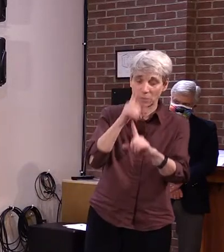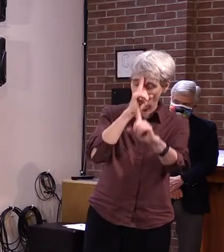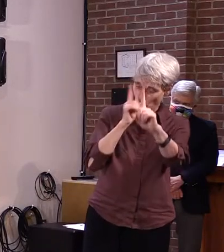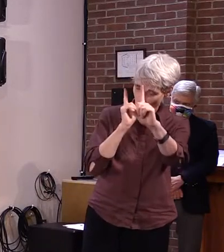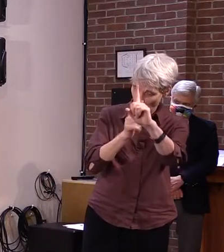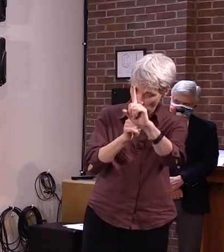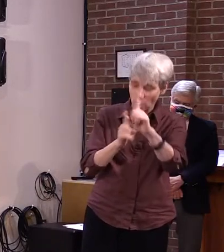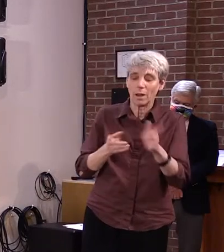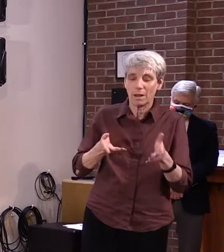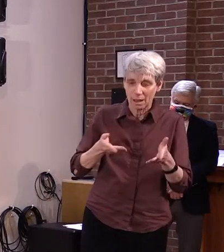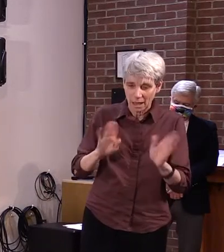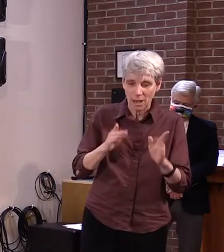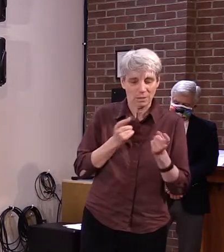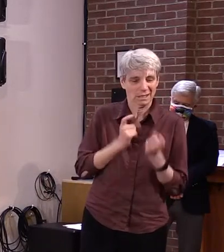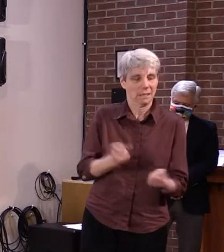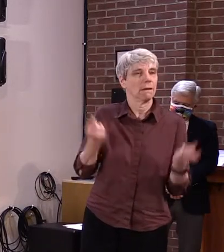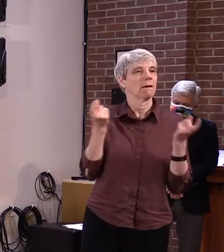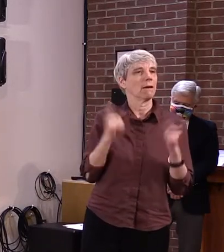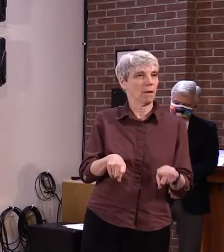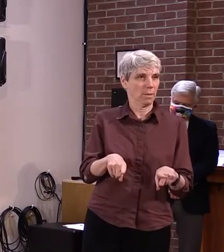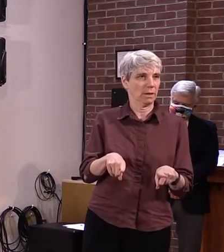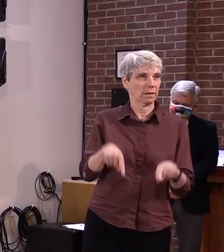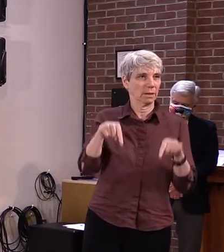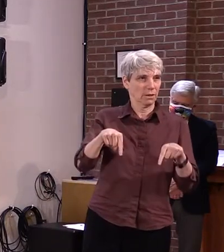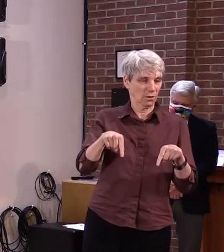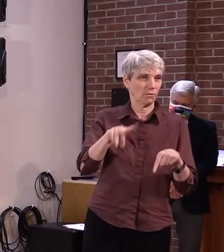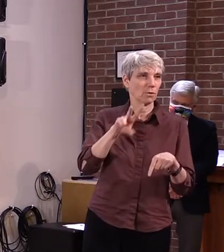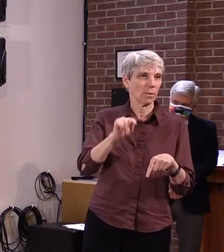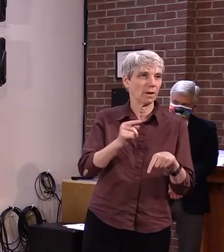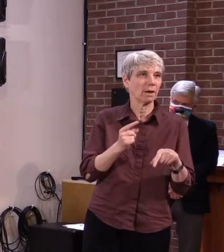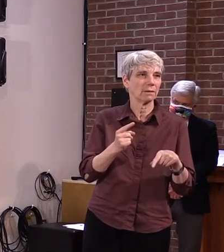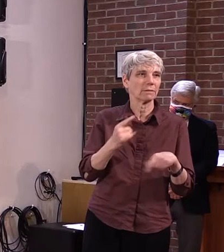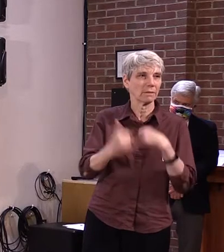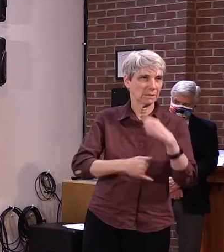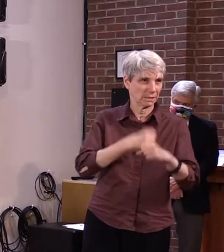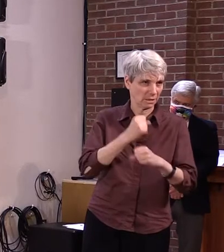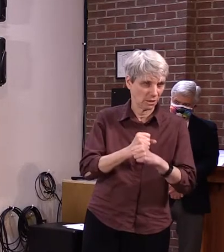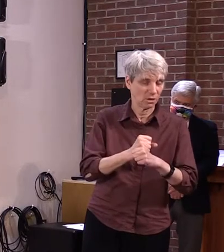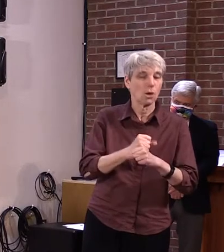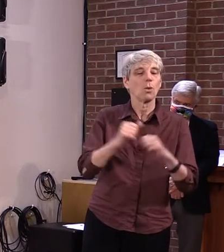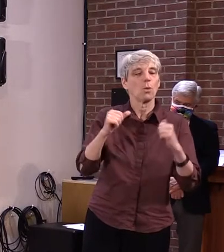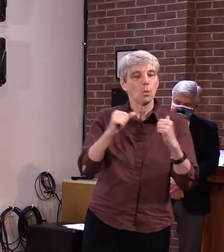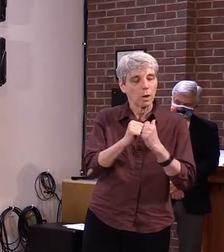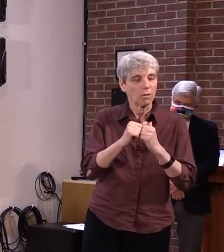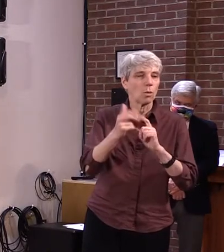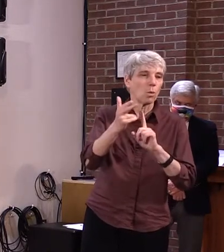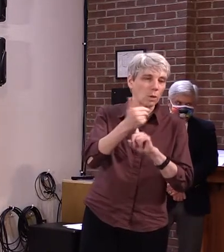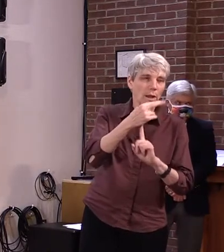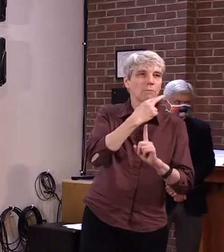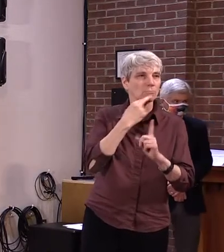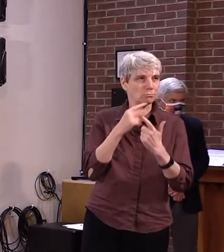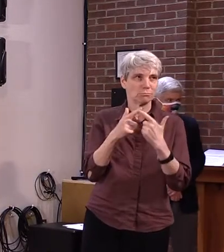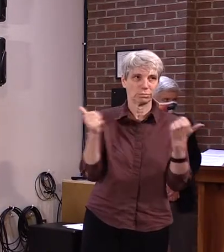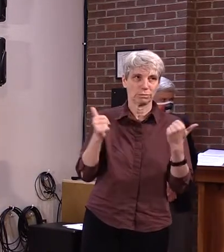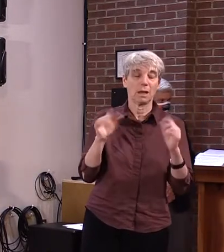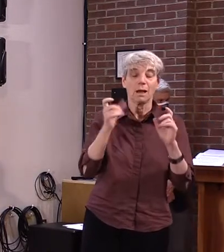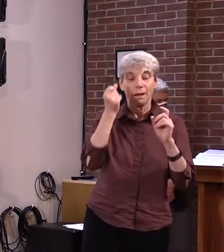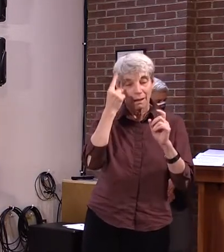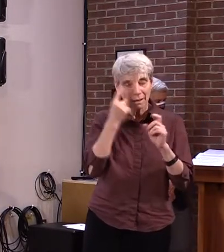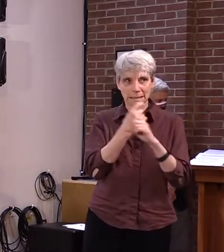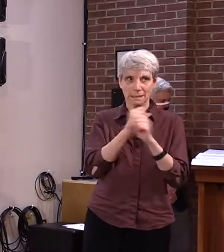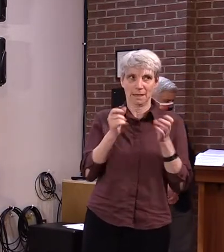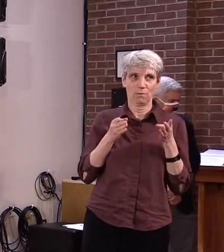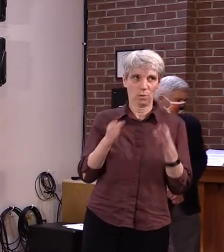for ski season to continue with hospitality following suit in as safe a manner as possible. We have a